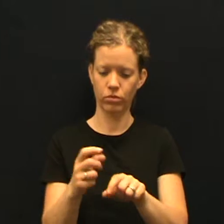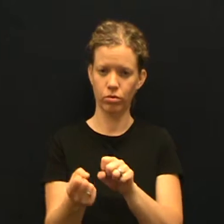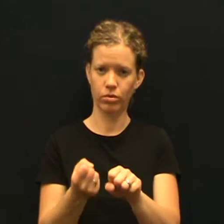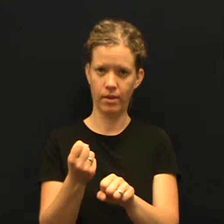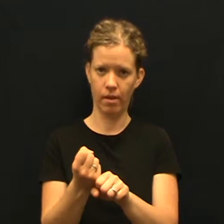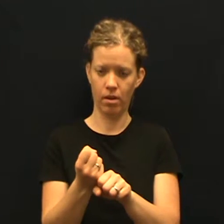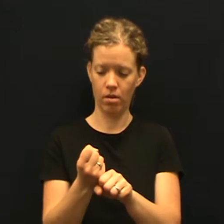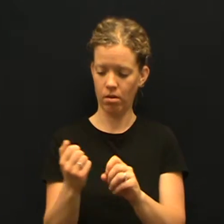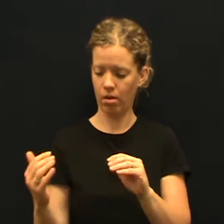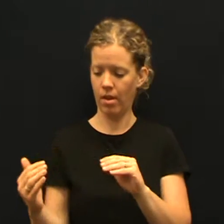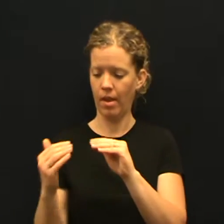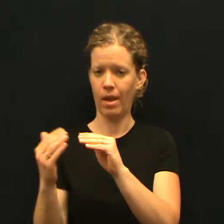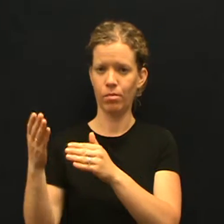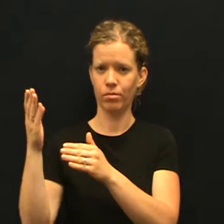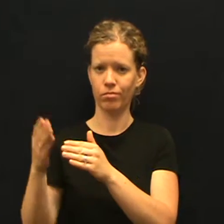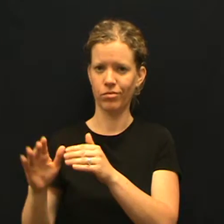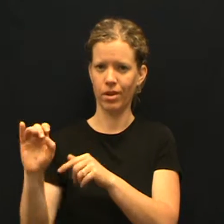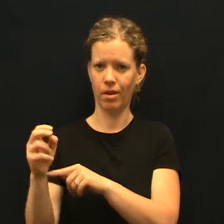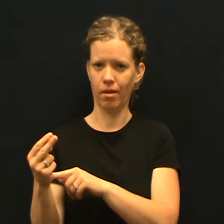with our ending cash balance at the